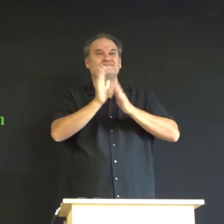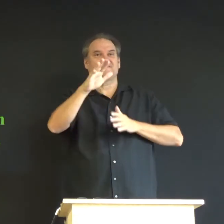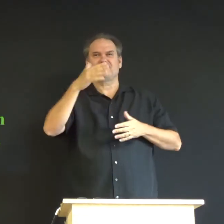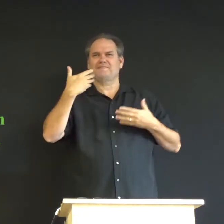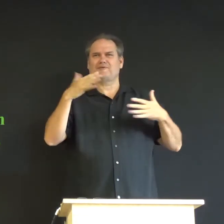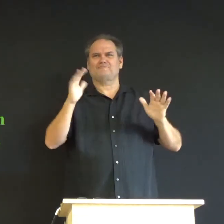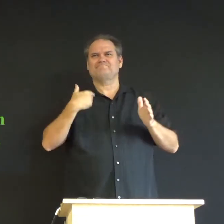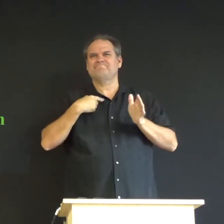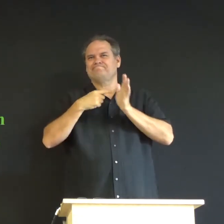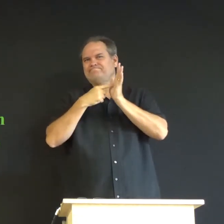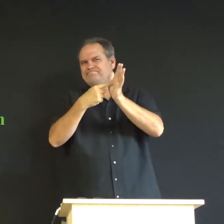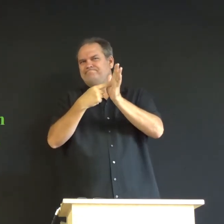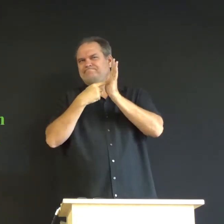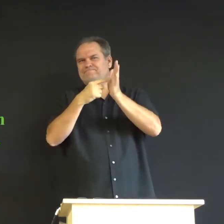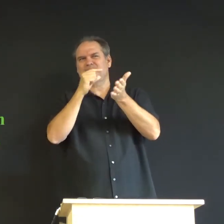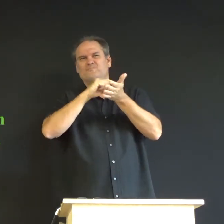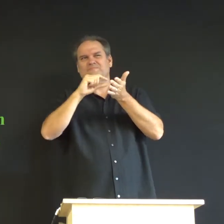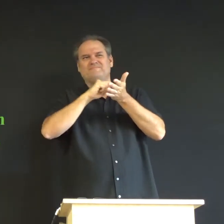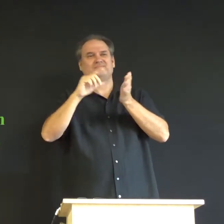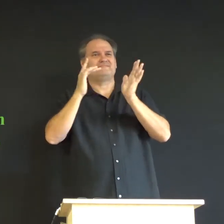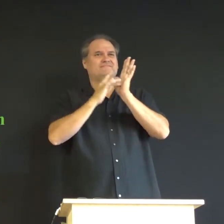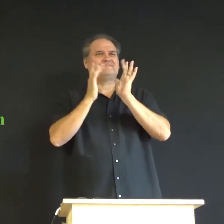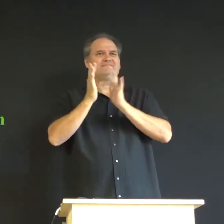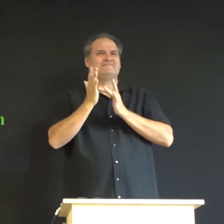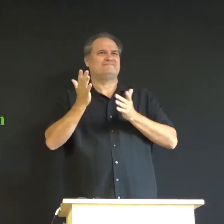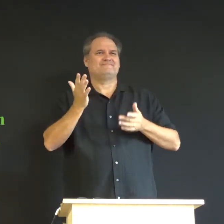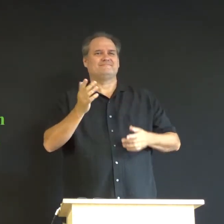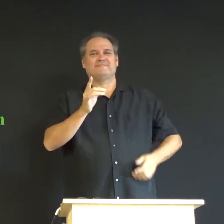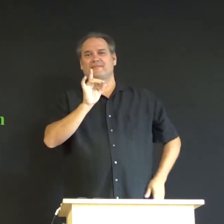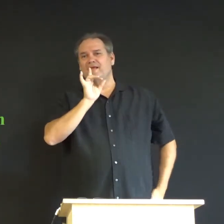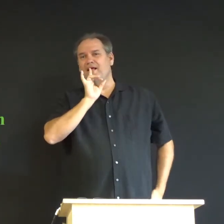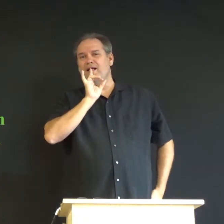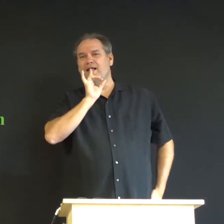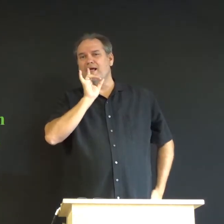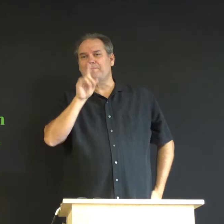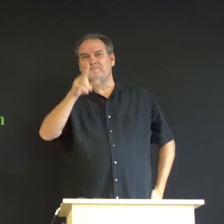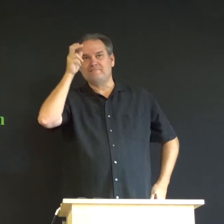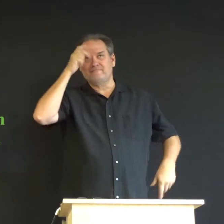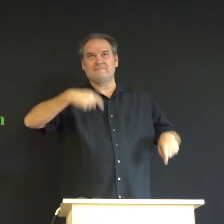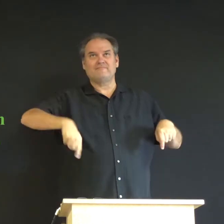power with God.